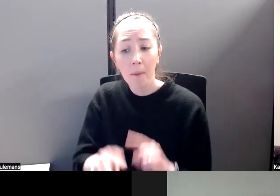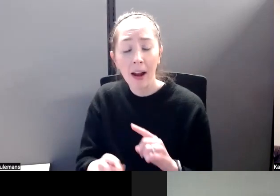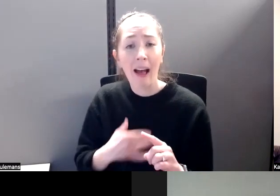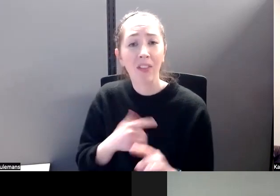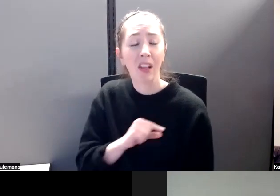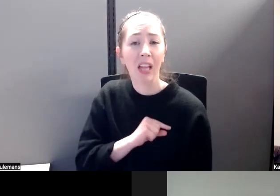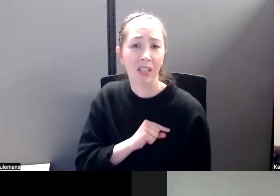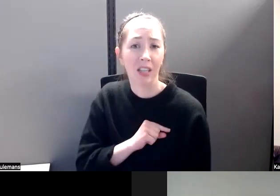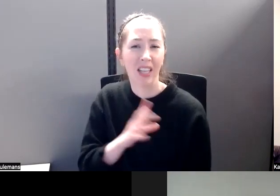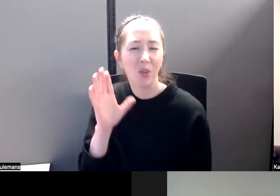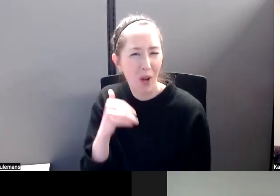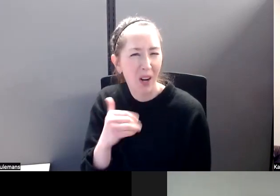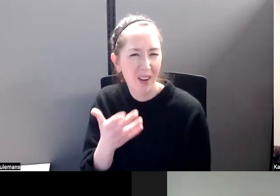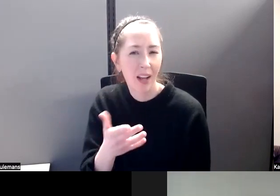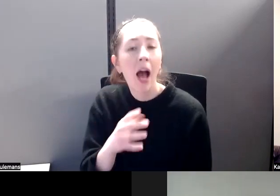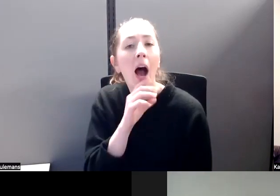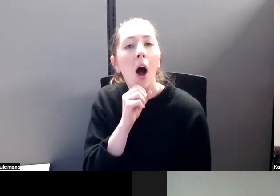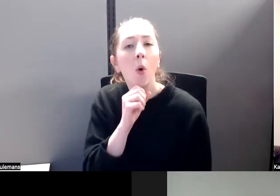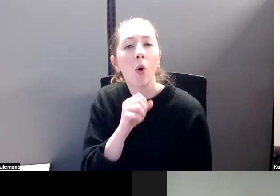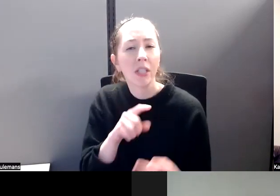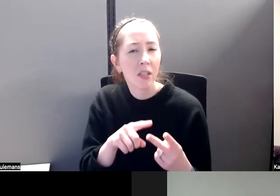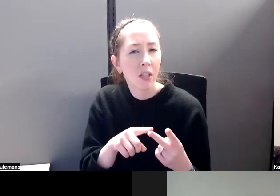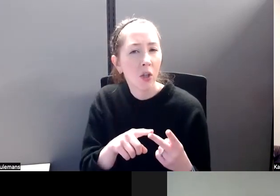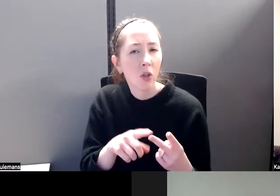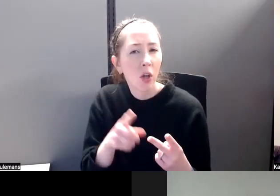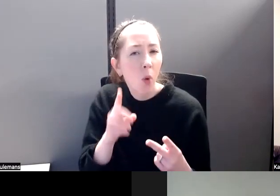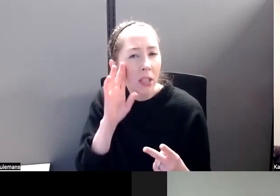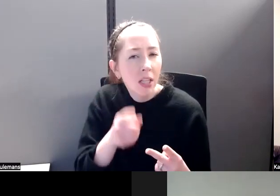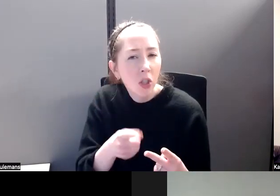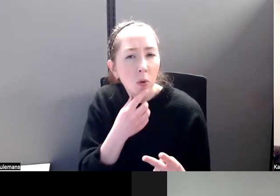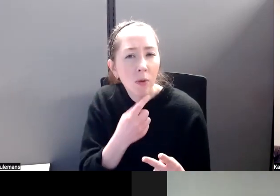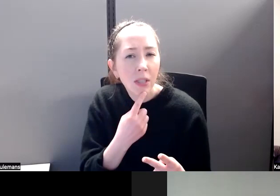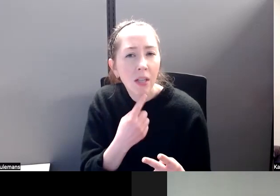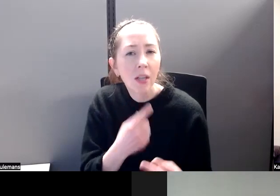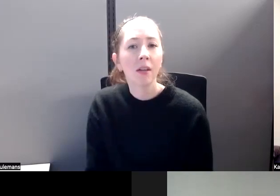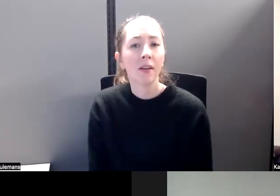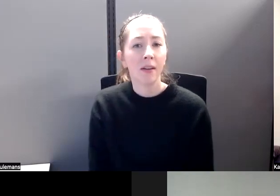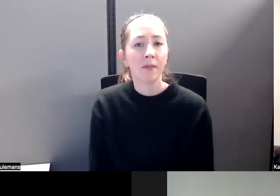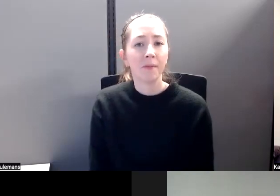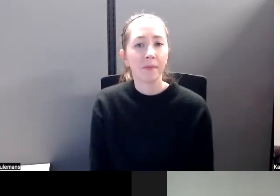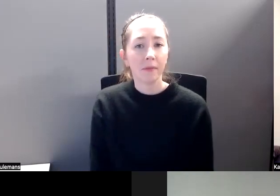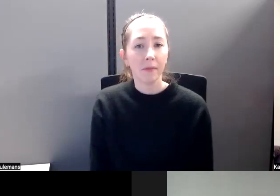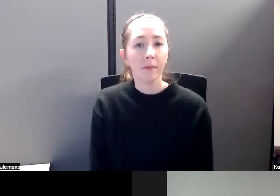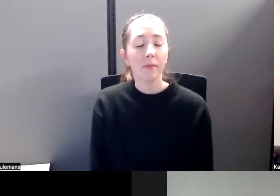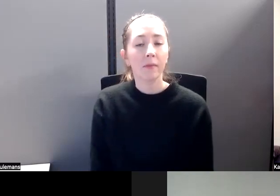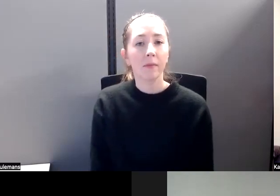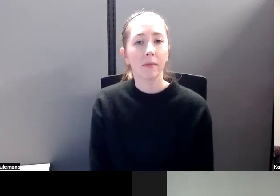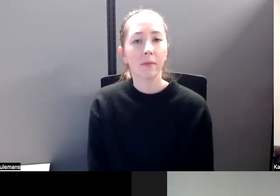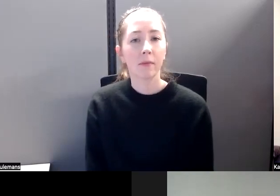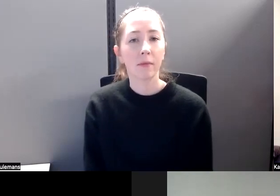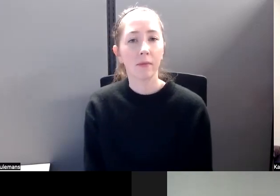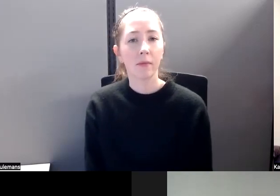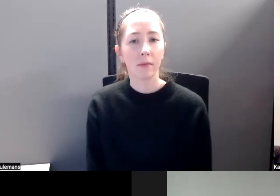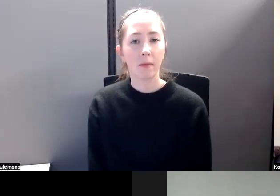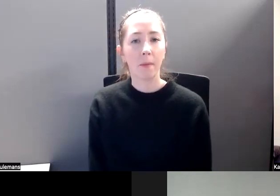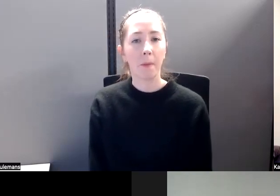weird. How old is yours? Is it not, you just have one son? My son, I have a daughter and a son. My daughter is in